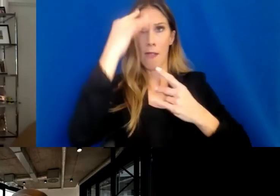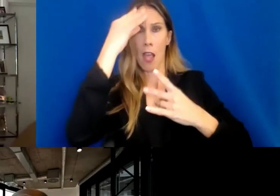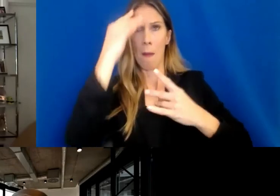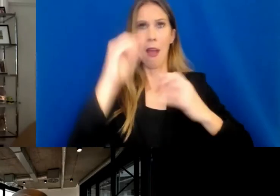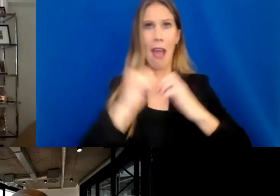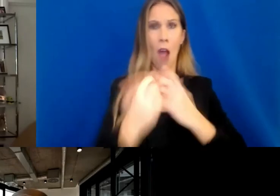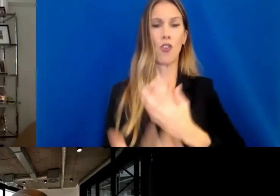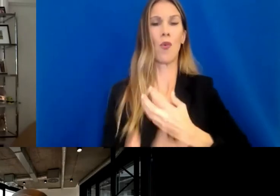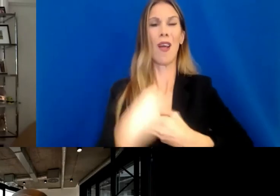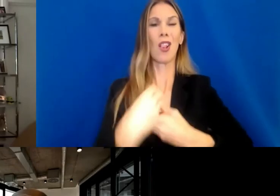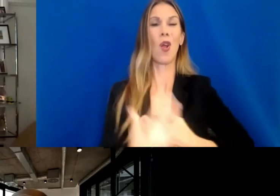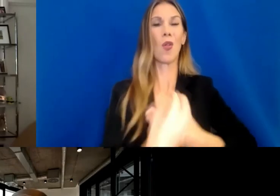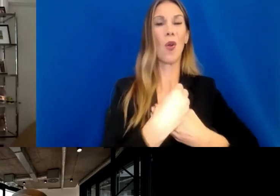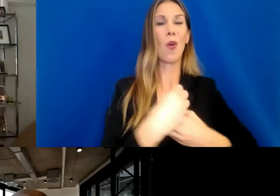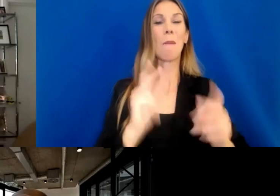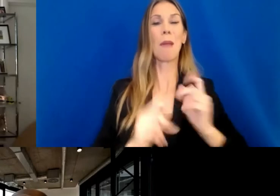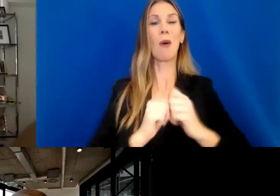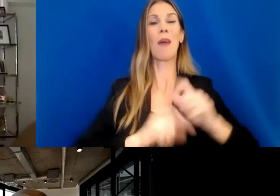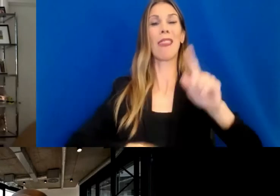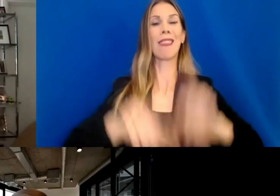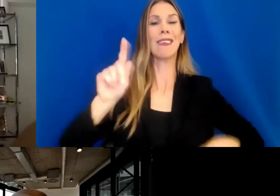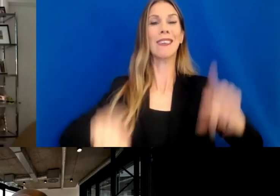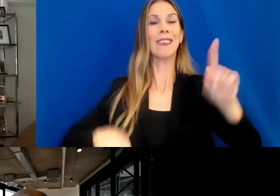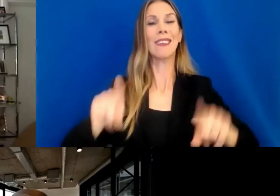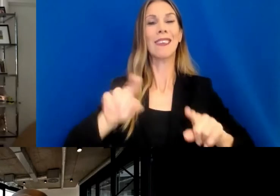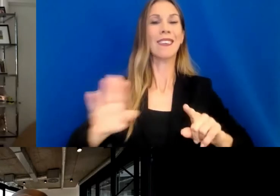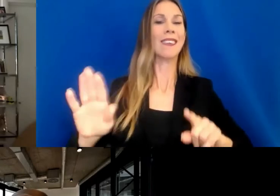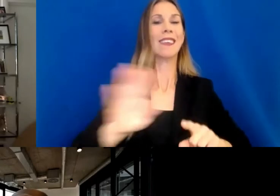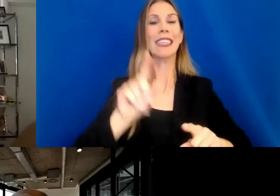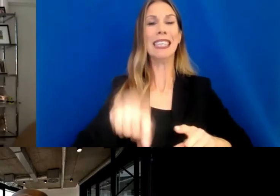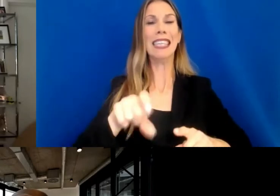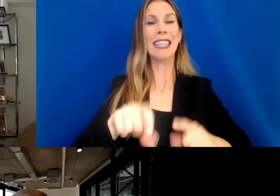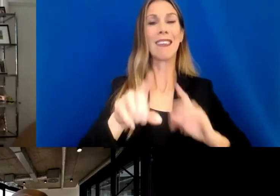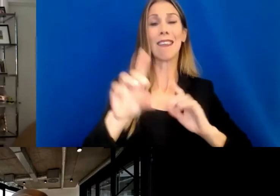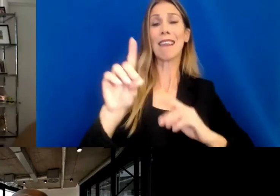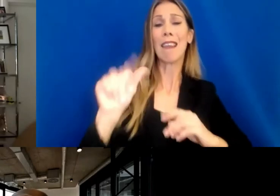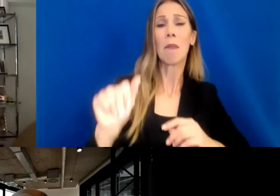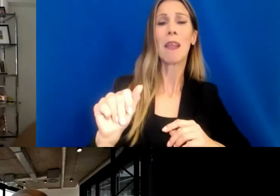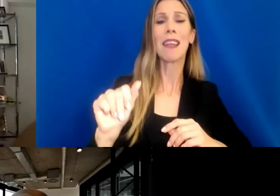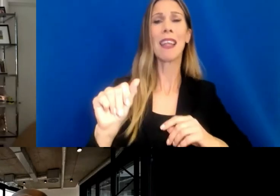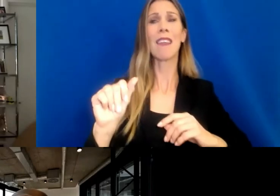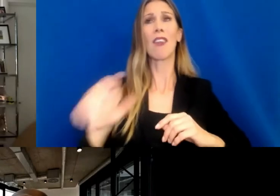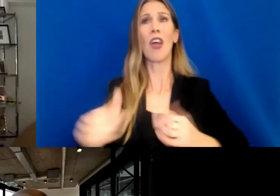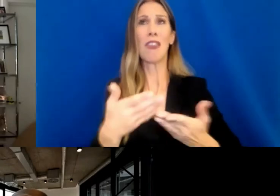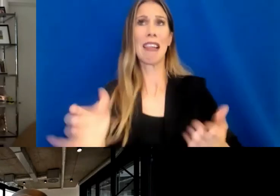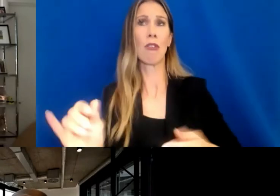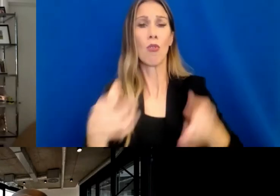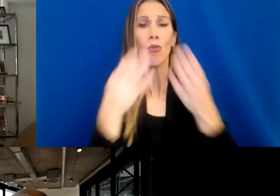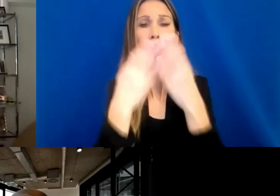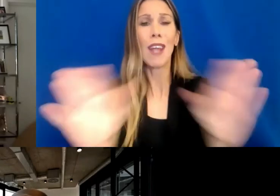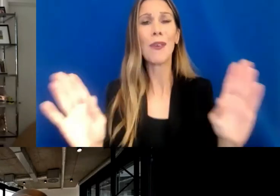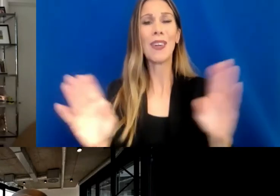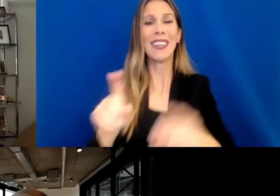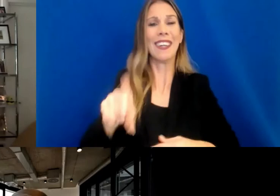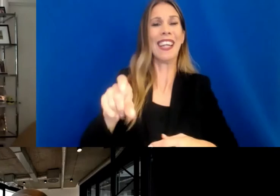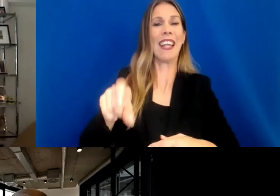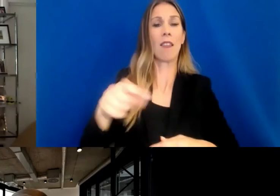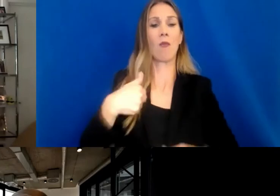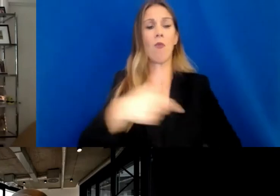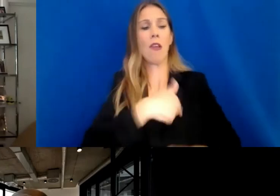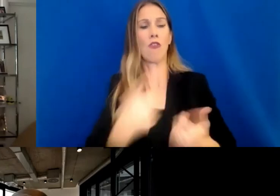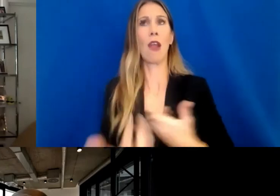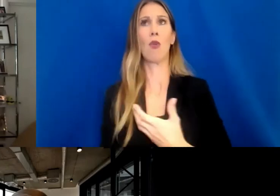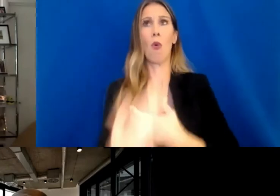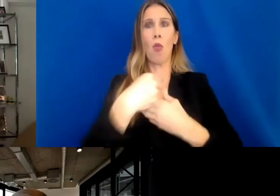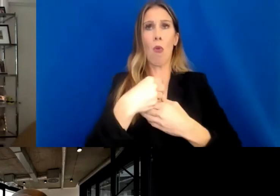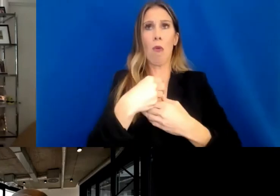with diverse forms of disabilities, as well as more generally to embrace what we